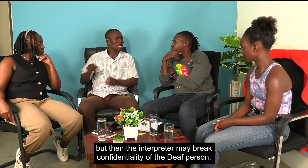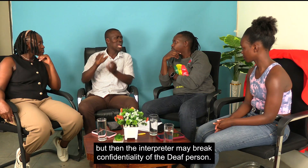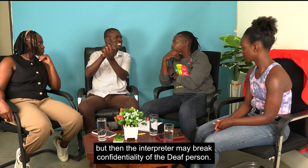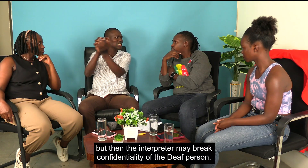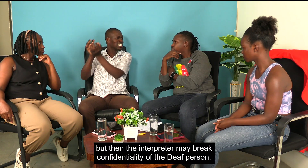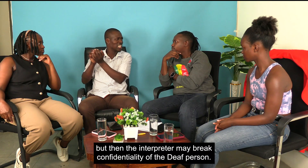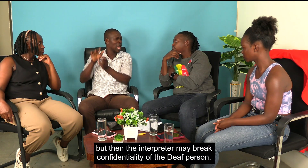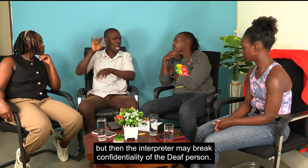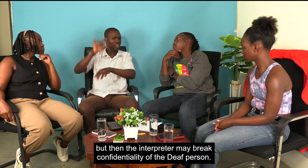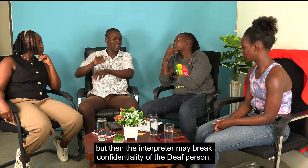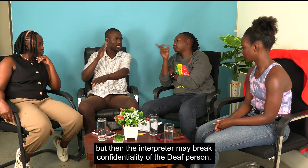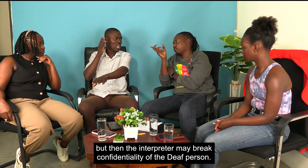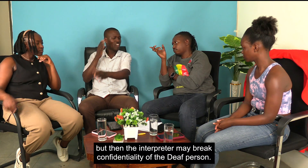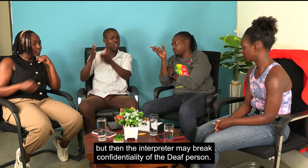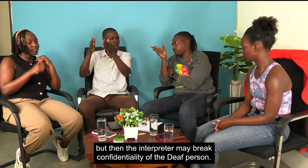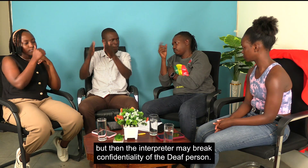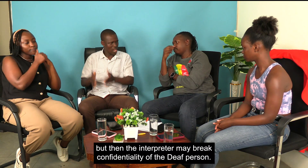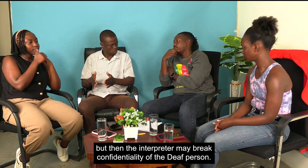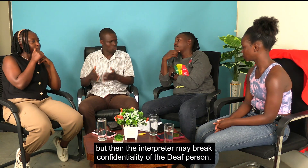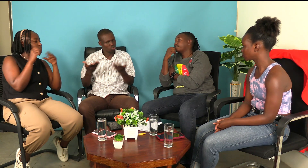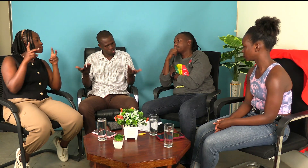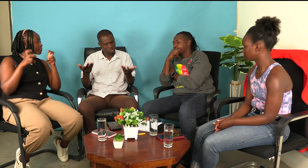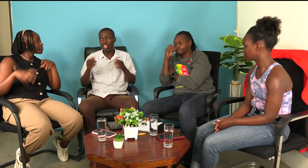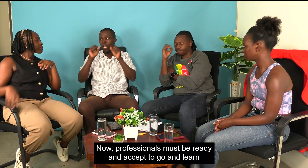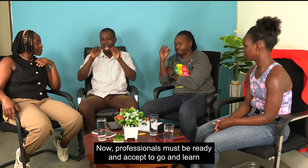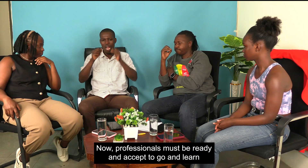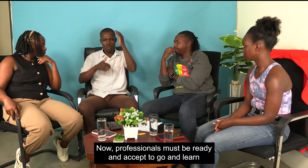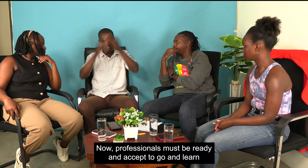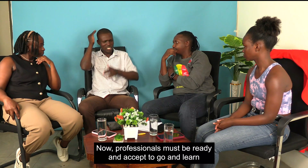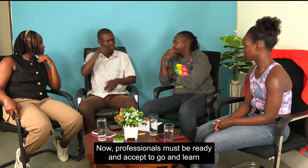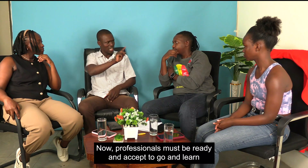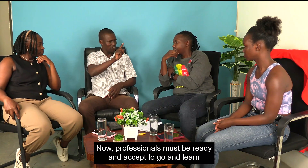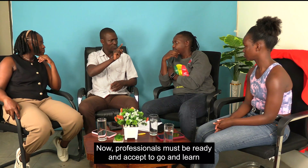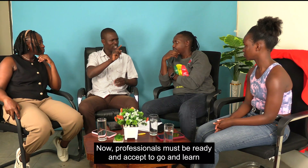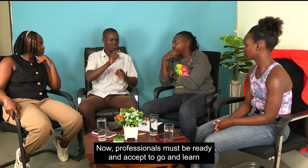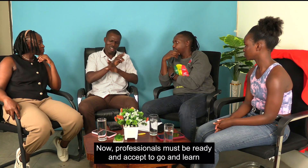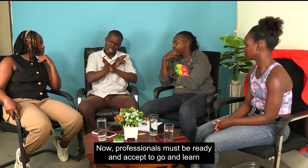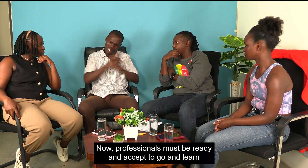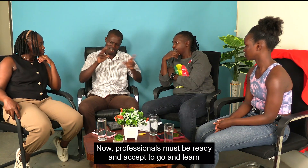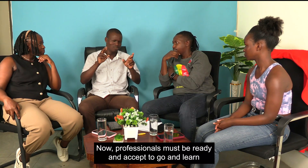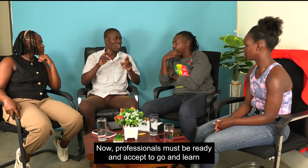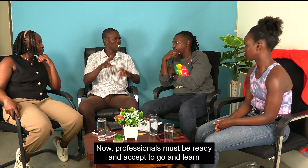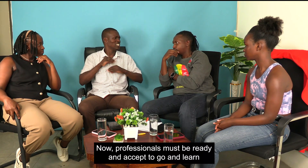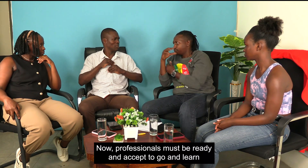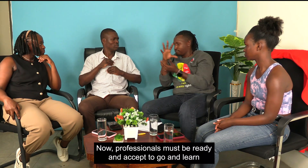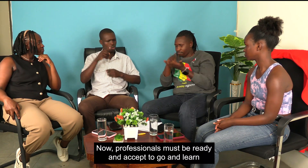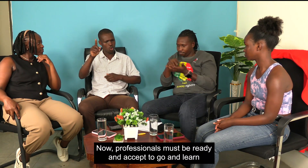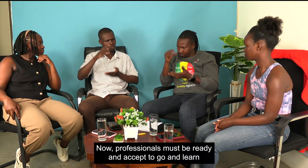sign language interpreter. But sign language interpreter in confidentiality will affect the professionalism. So zero confidentiality.